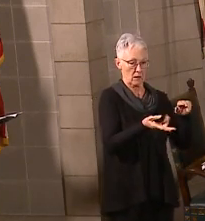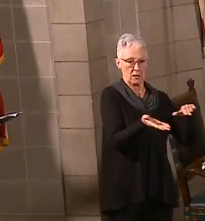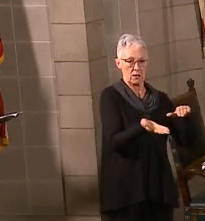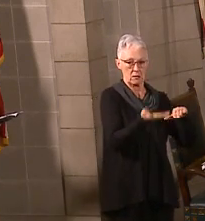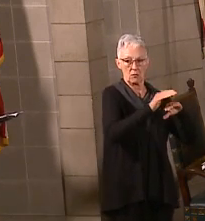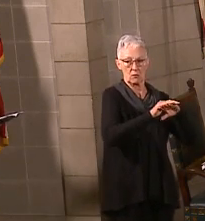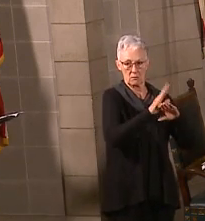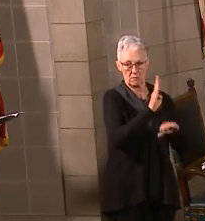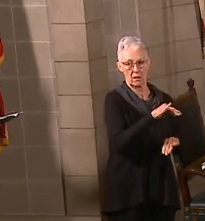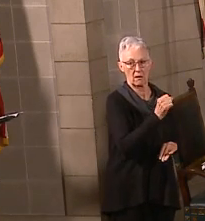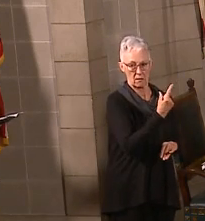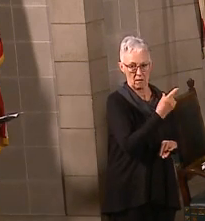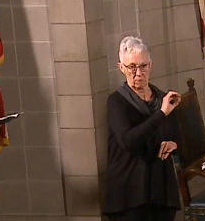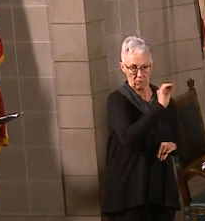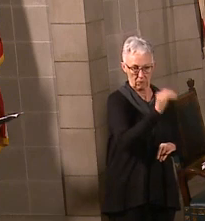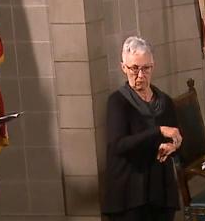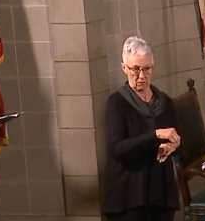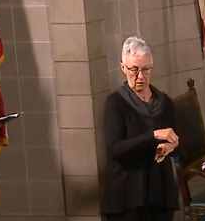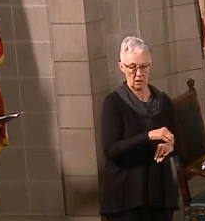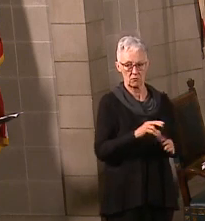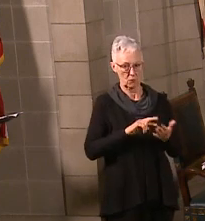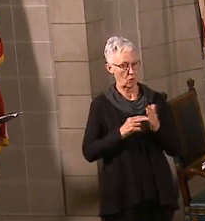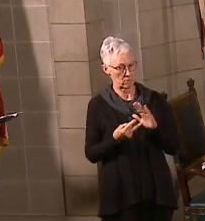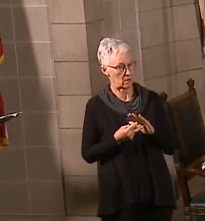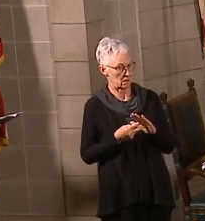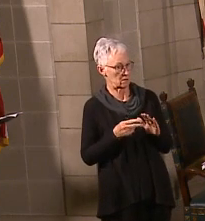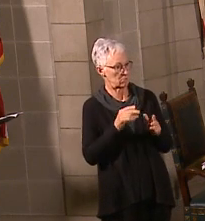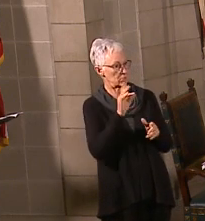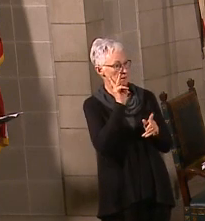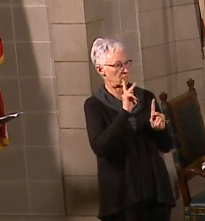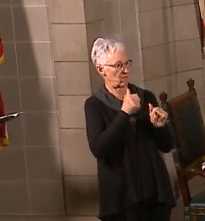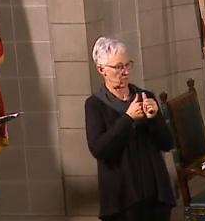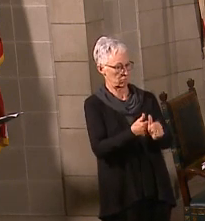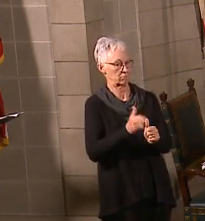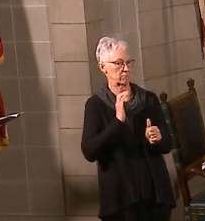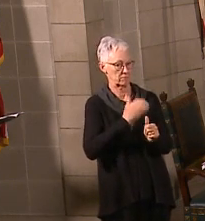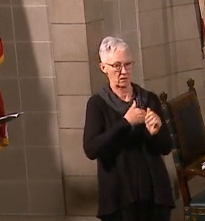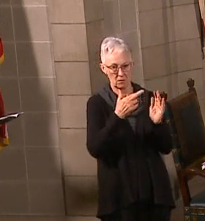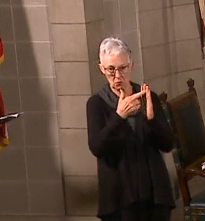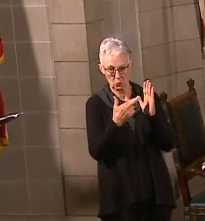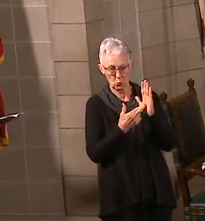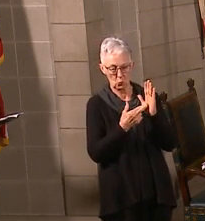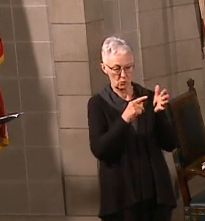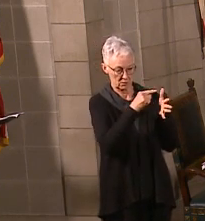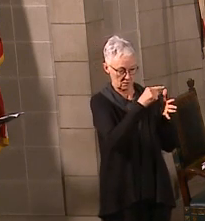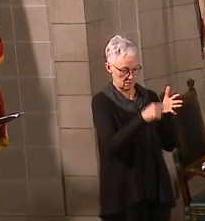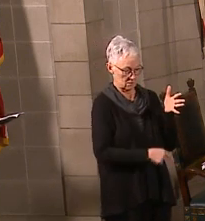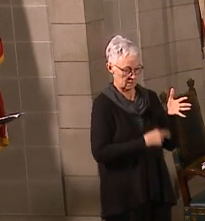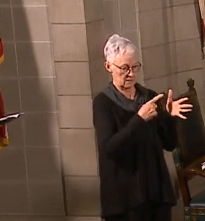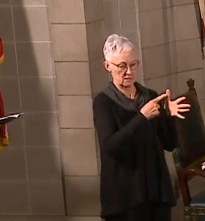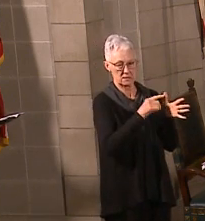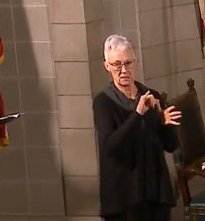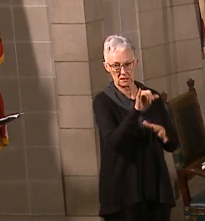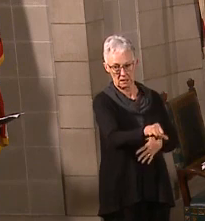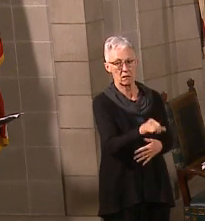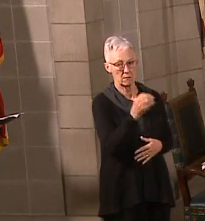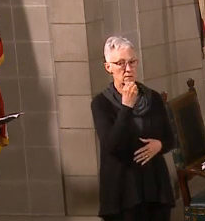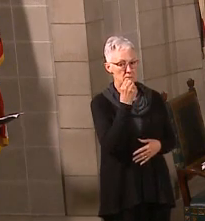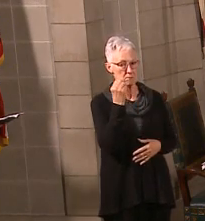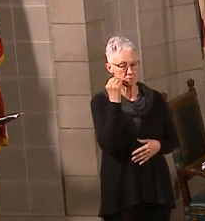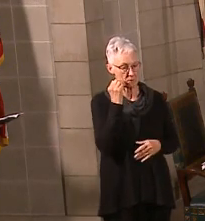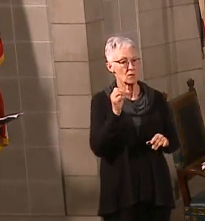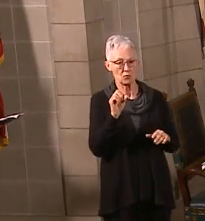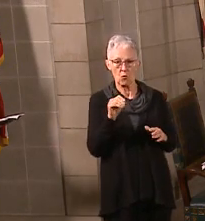home, following our guidelines around stay home, stay healthy, stay connected. People are staying home. Great to see that. And again, we want to just remind people we're